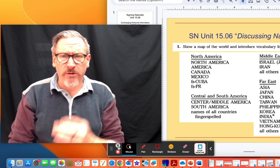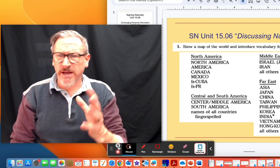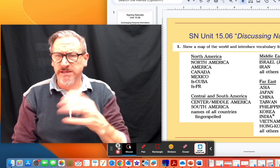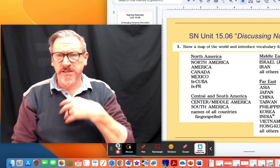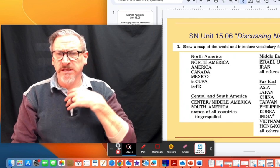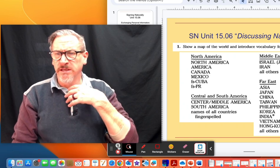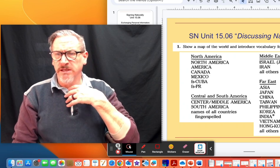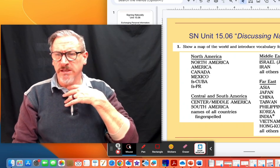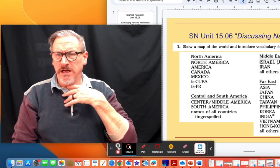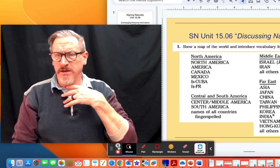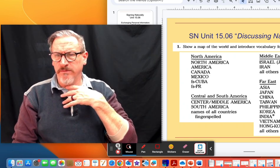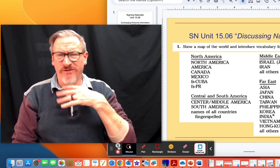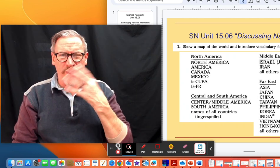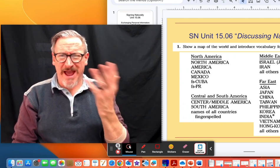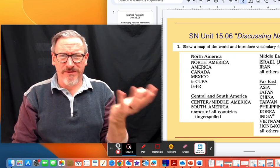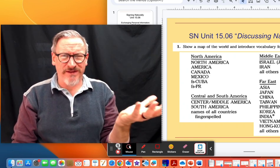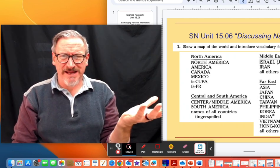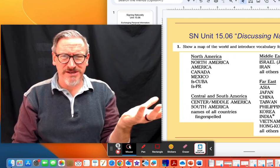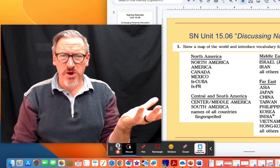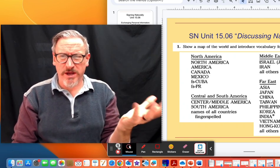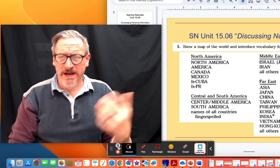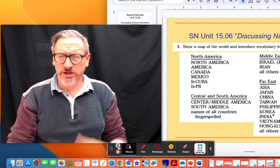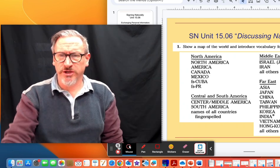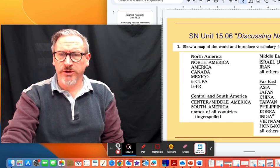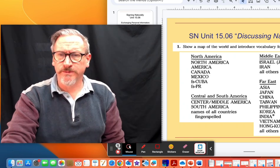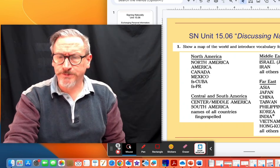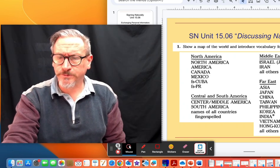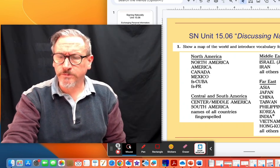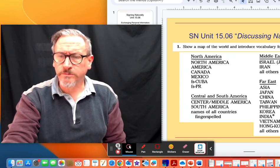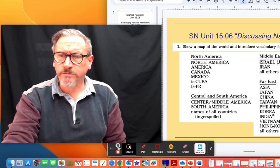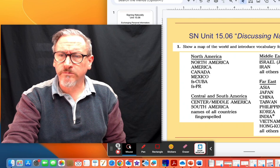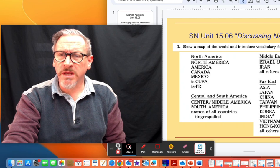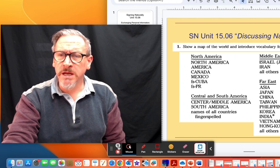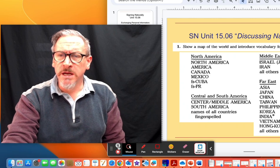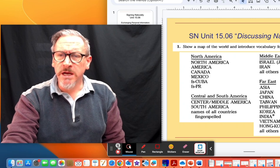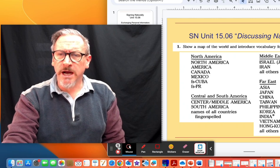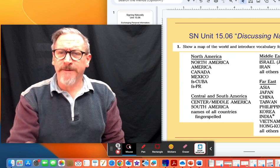hard to memorize vocab if it has no connection to you.